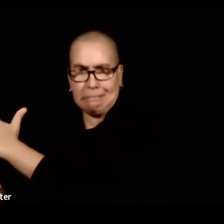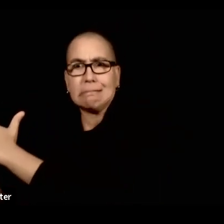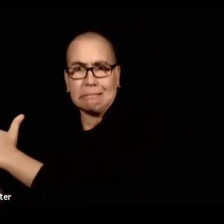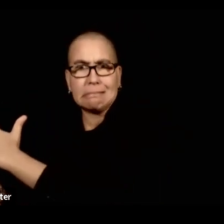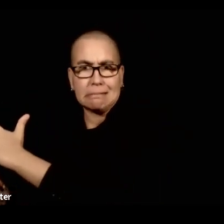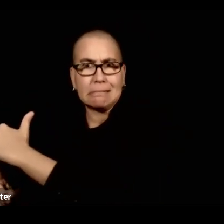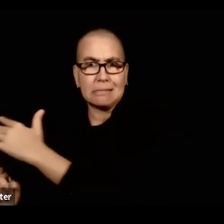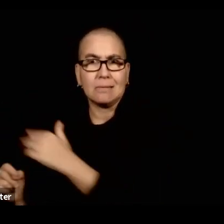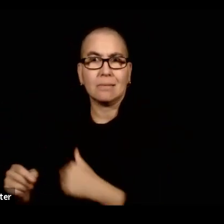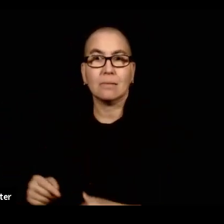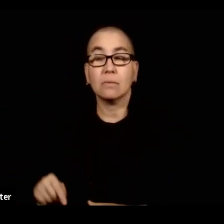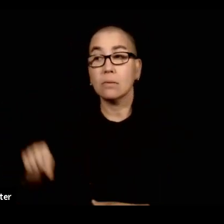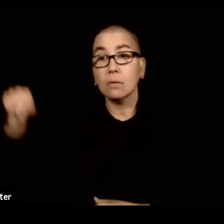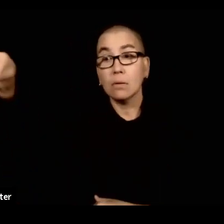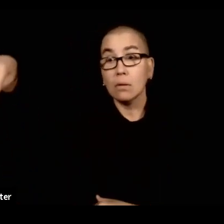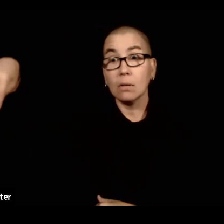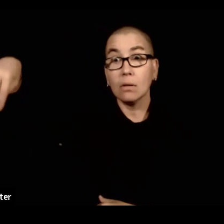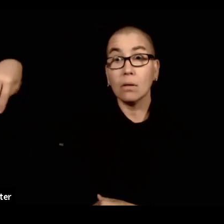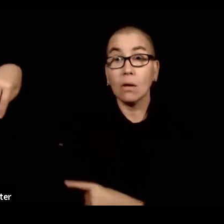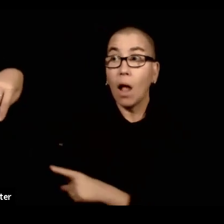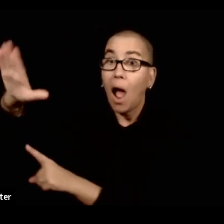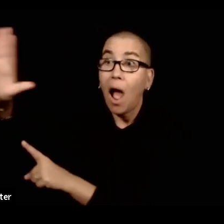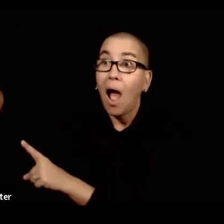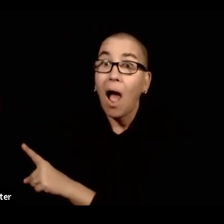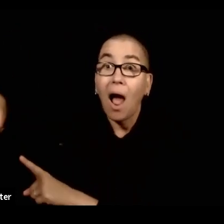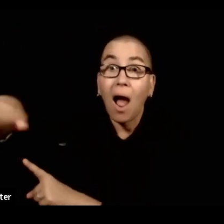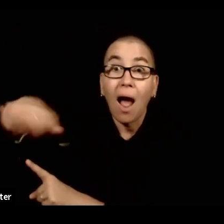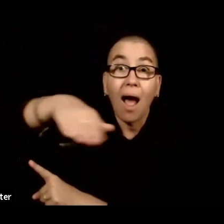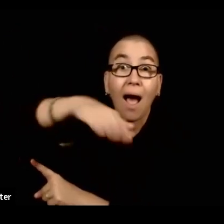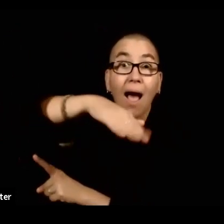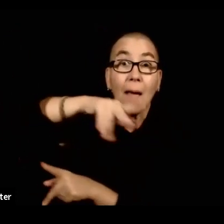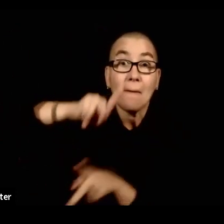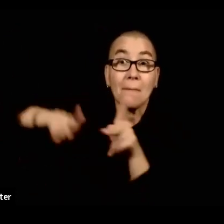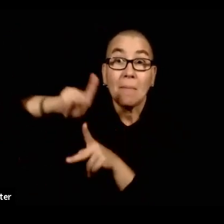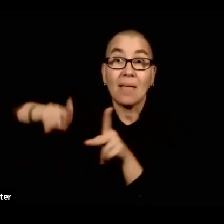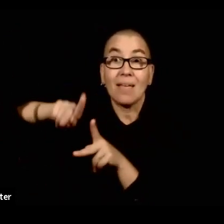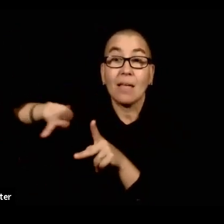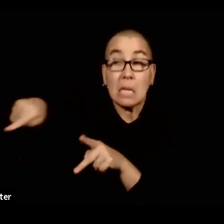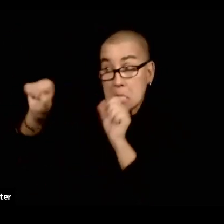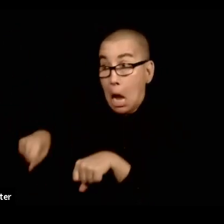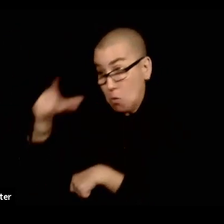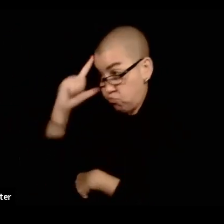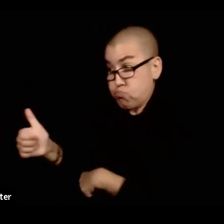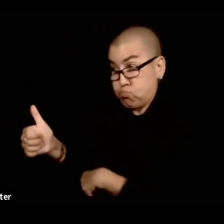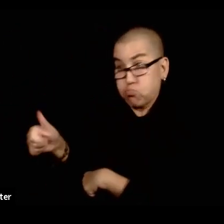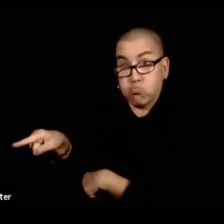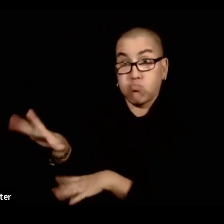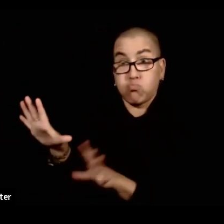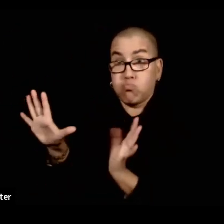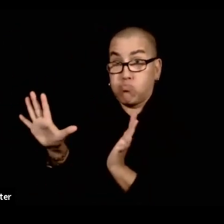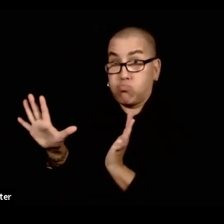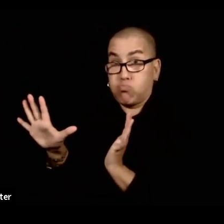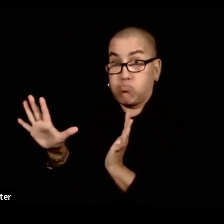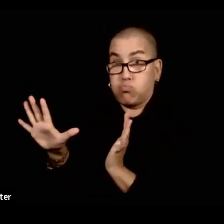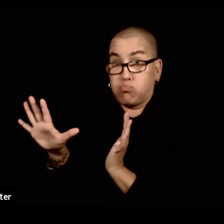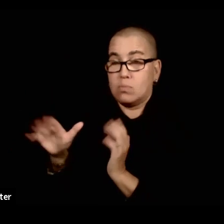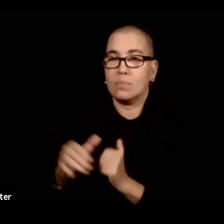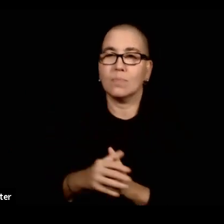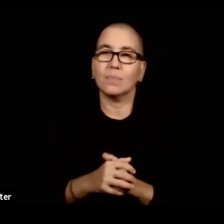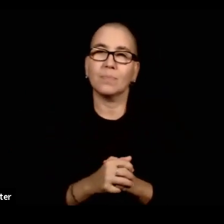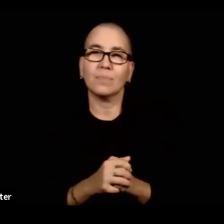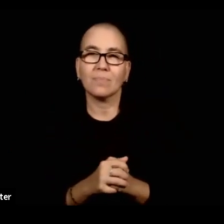she's been exposed? She certainly can, but she at this point doesn't have COVID. She's just